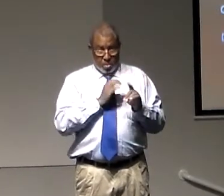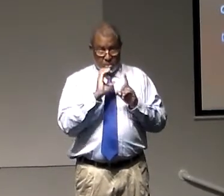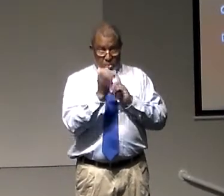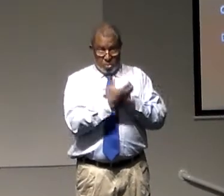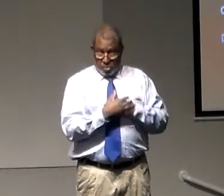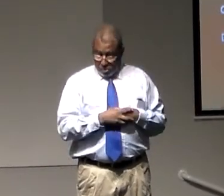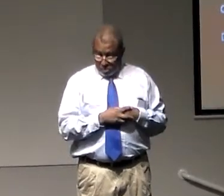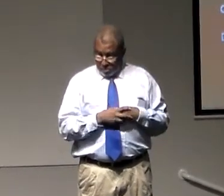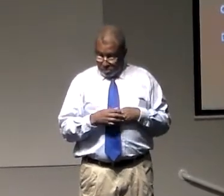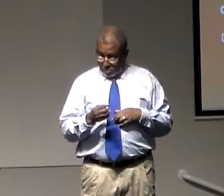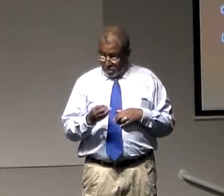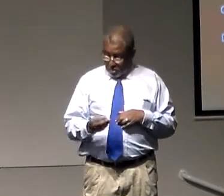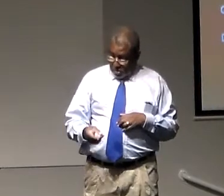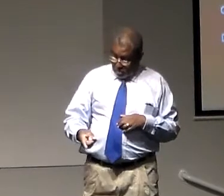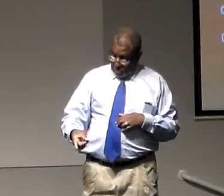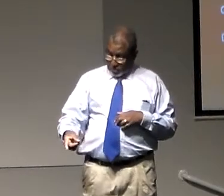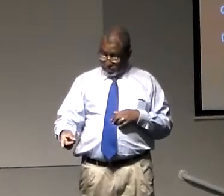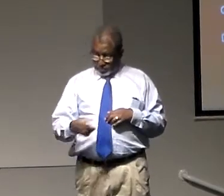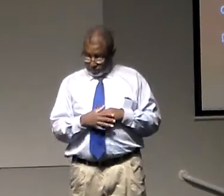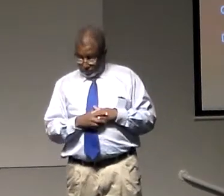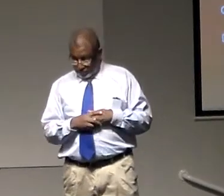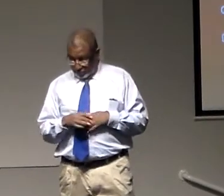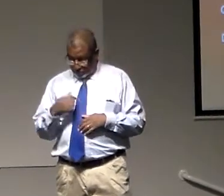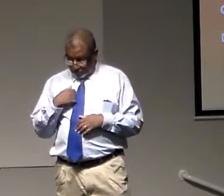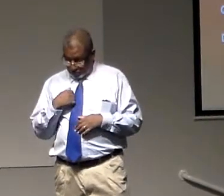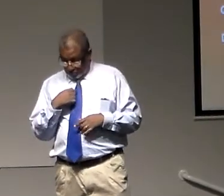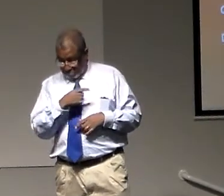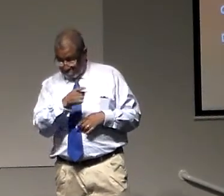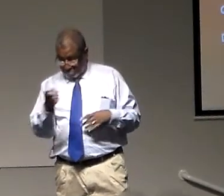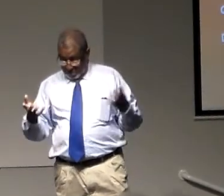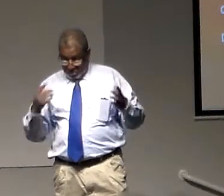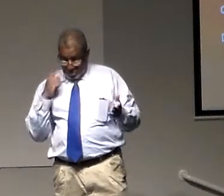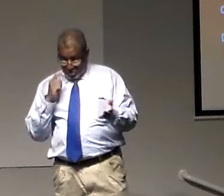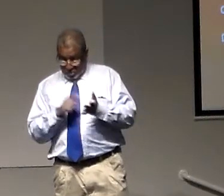But that's different than our culture. So, as you notice,